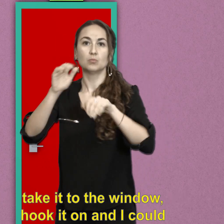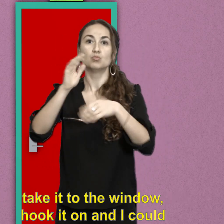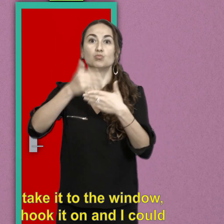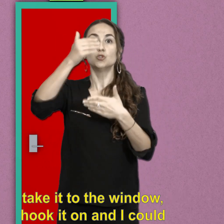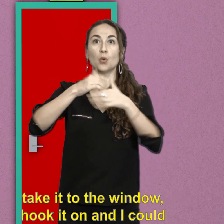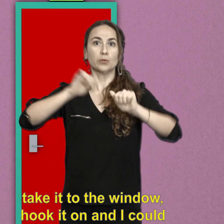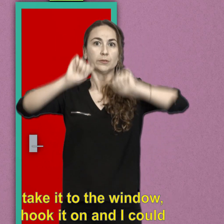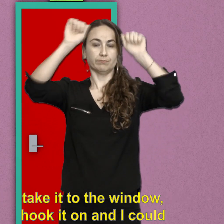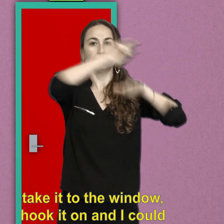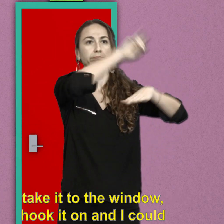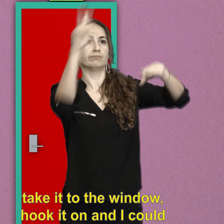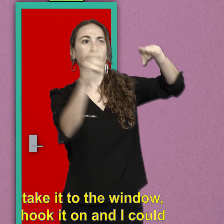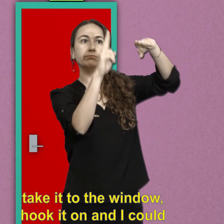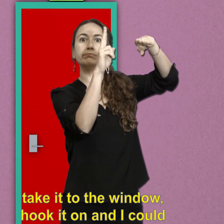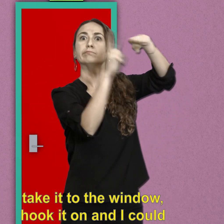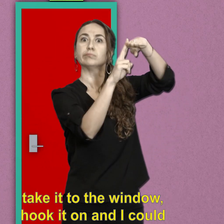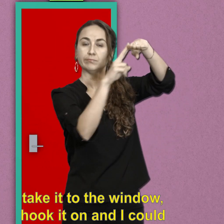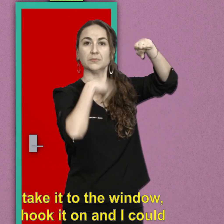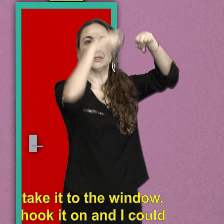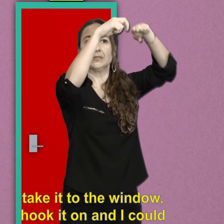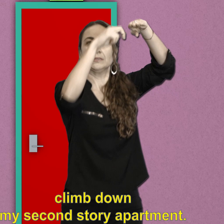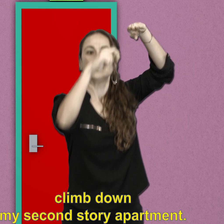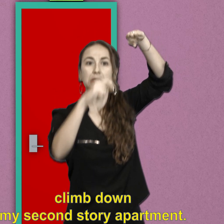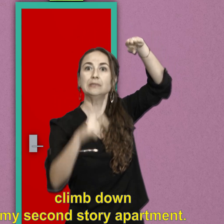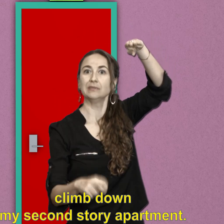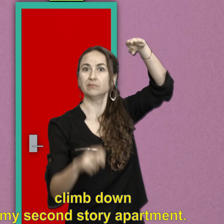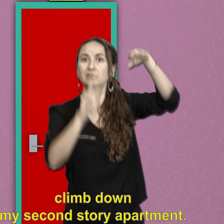window, hook it on, and I could climb down my second-story apartment.